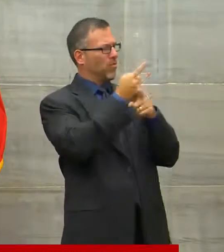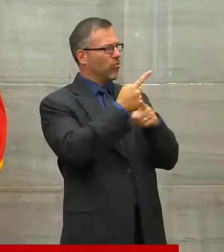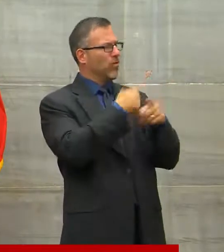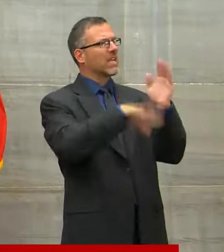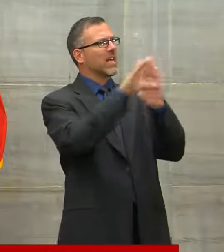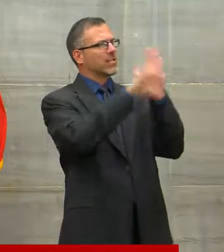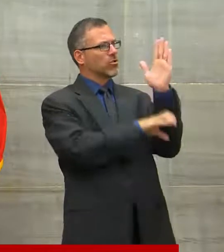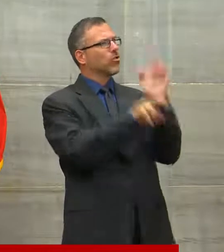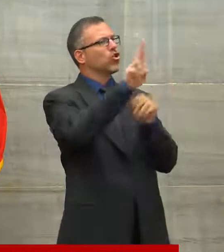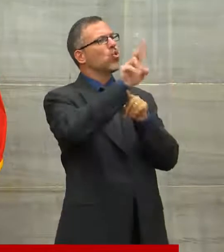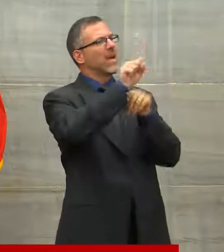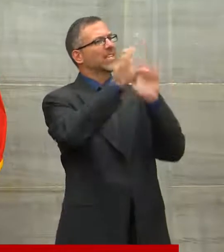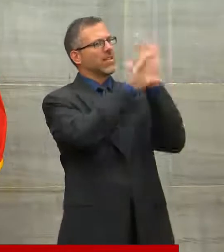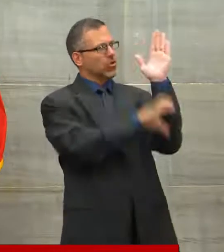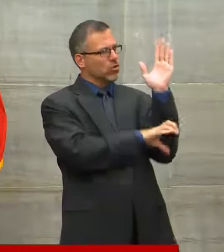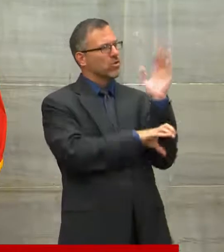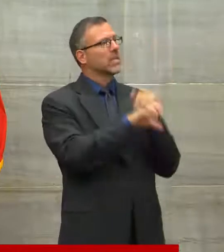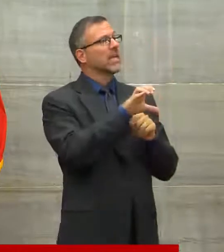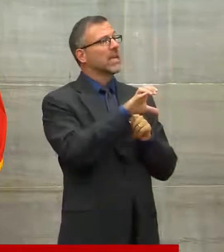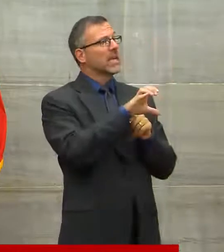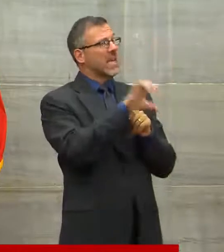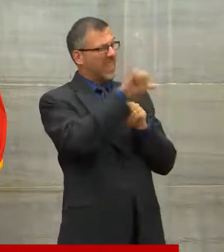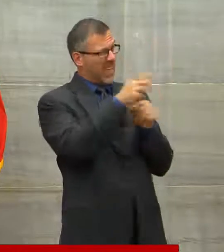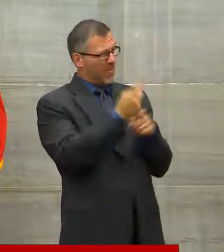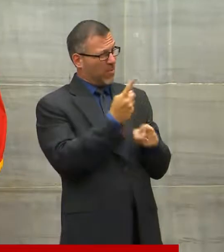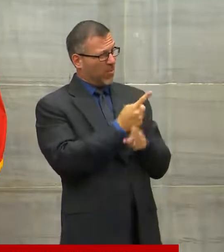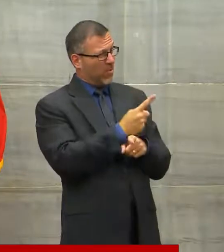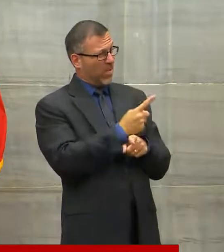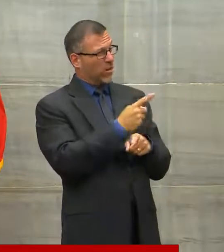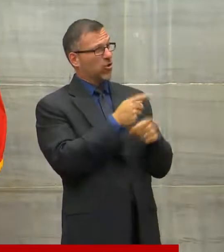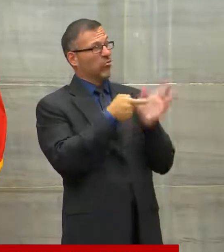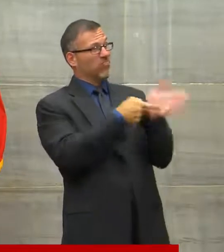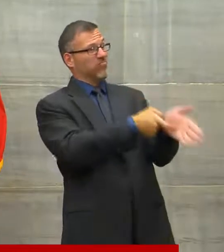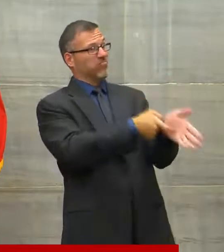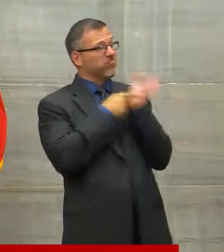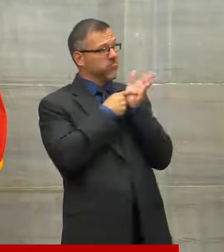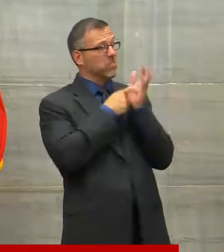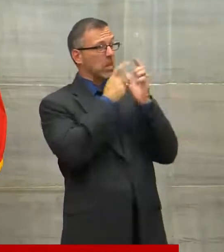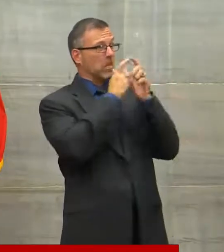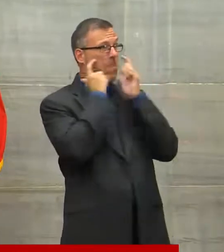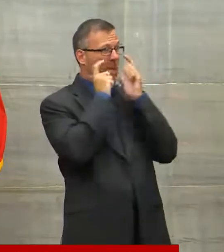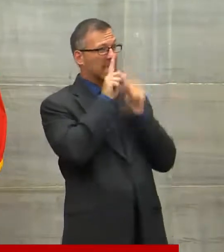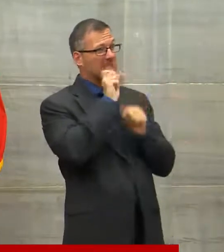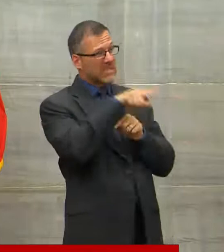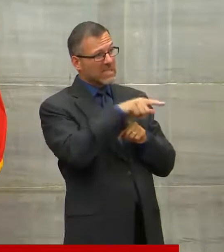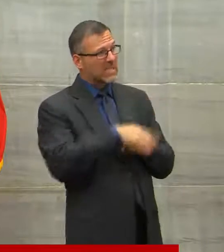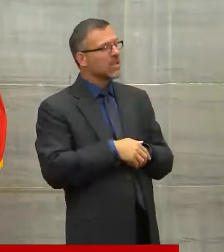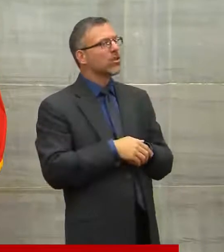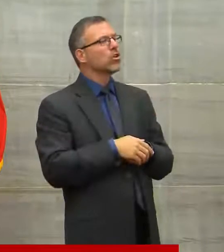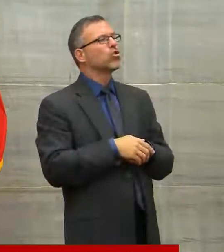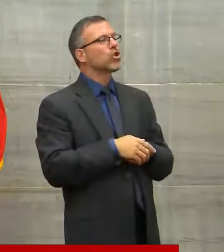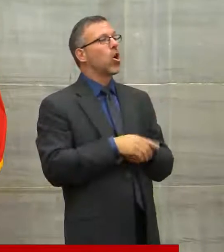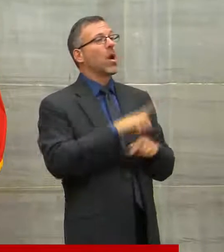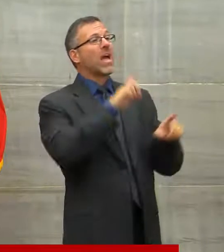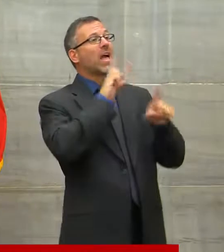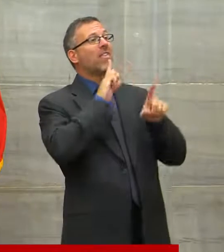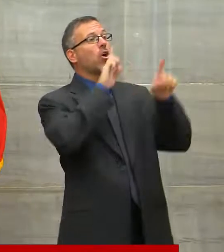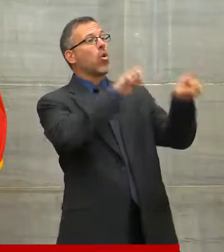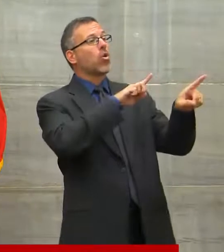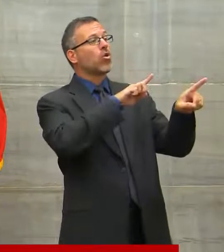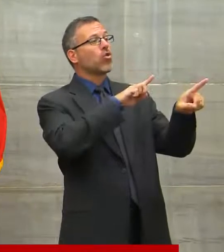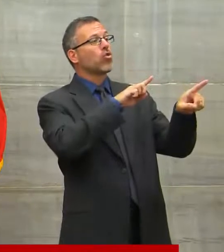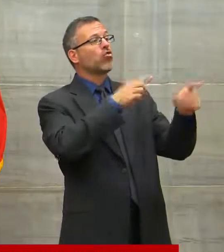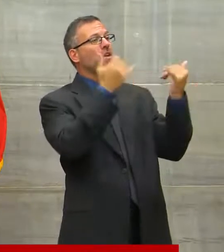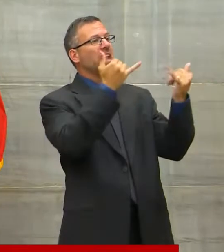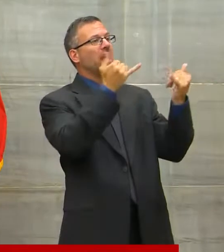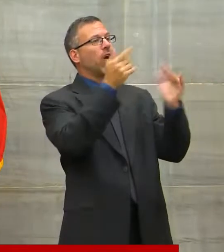gotten the order down to us yet. So the order is now within the law department, and the